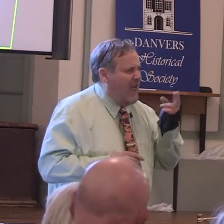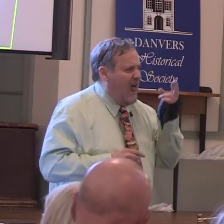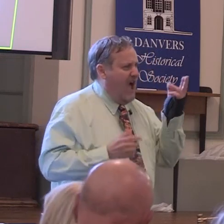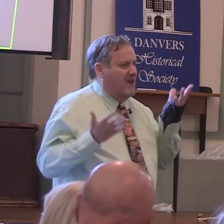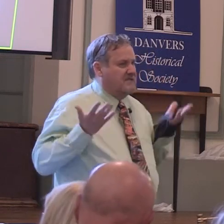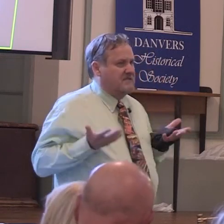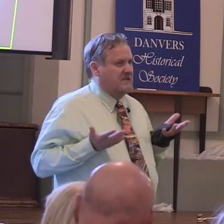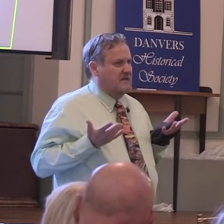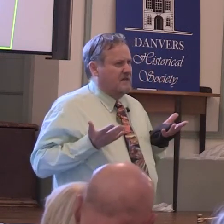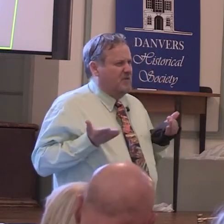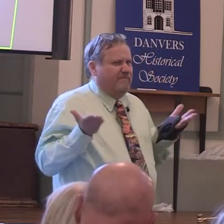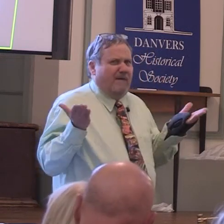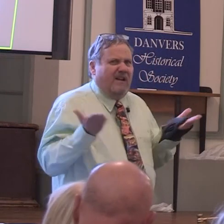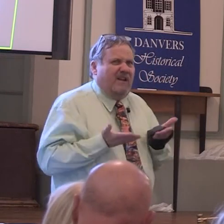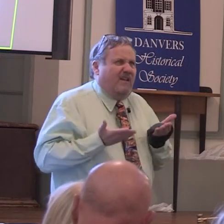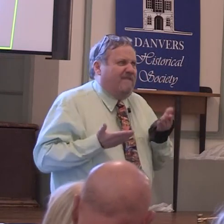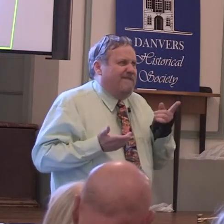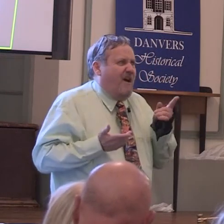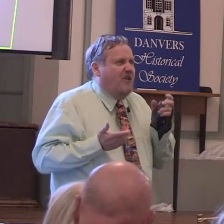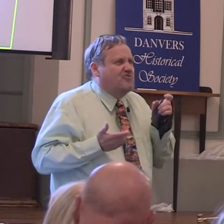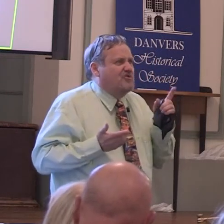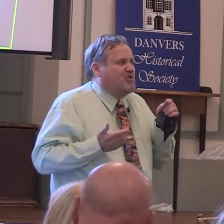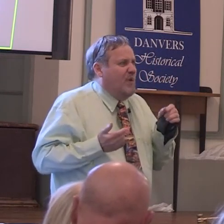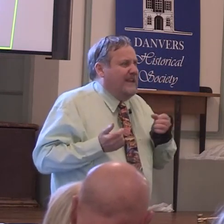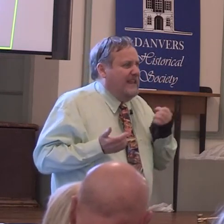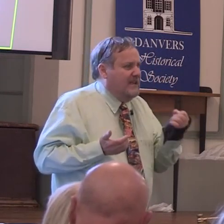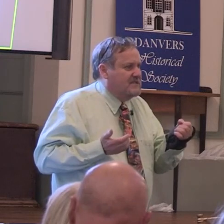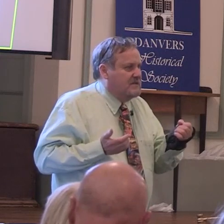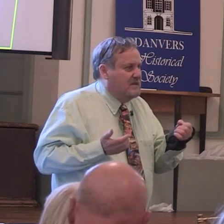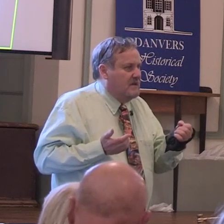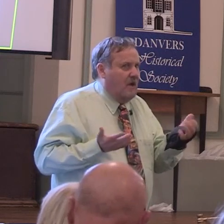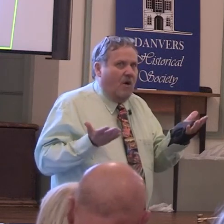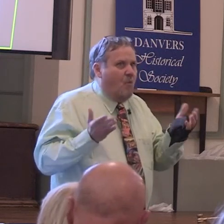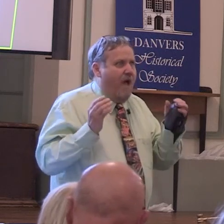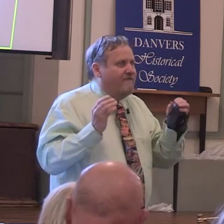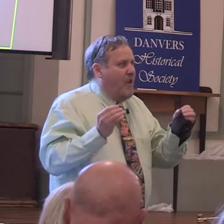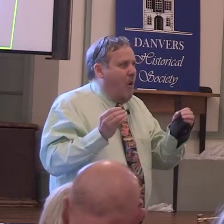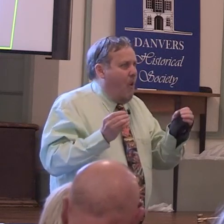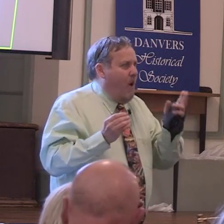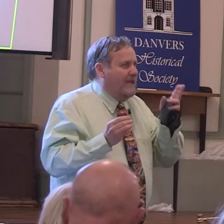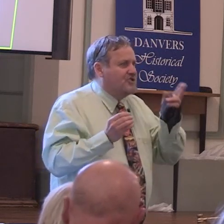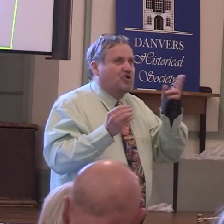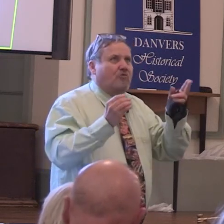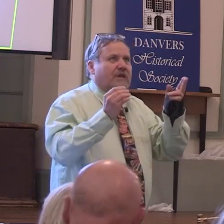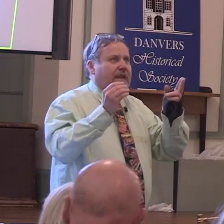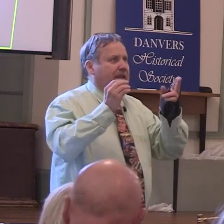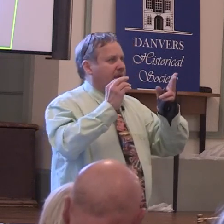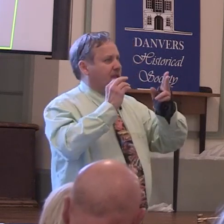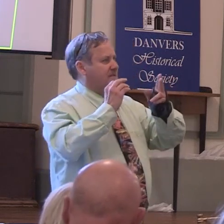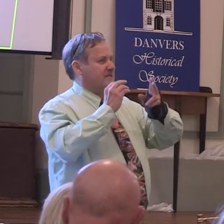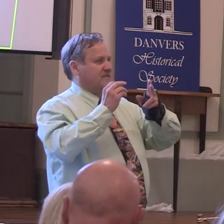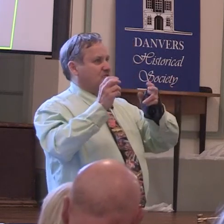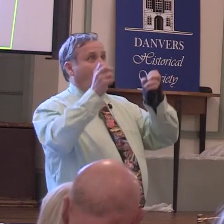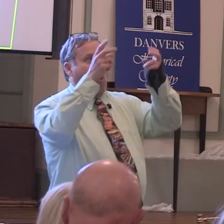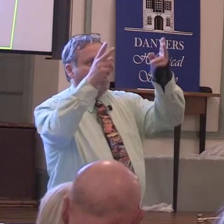we realize we've been here for 120 years. We have no